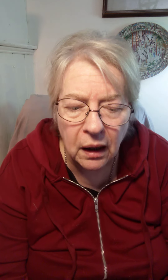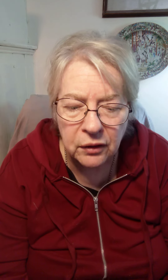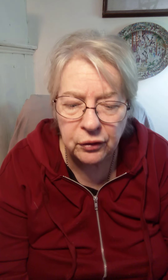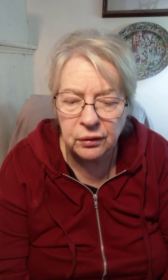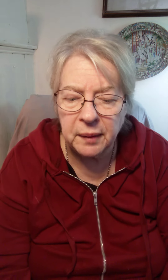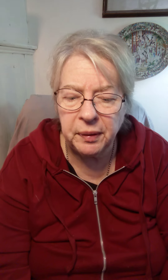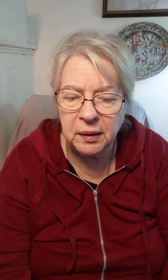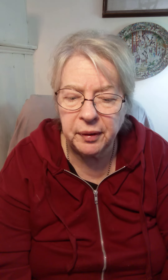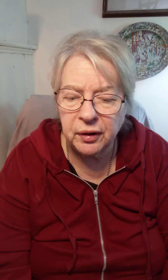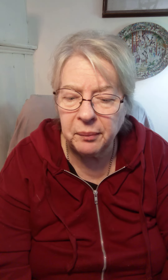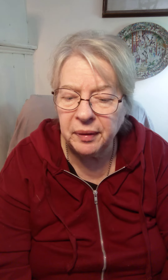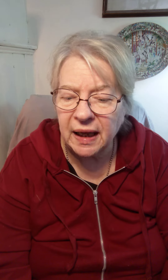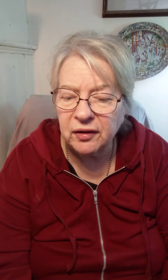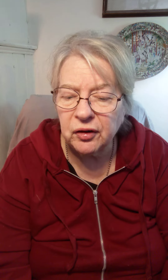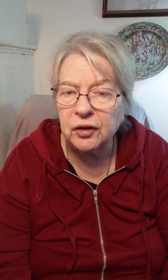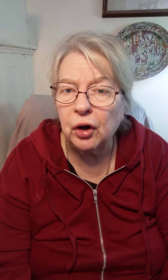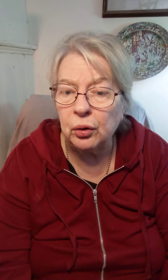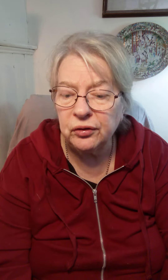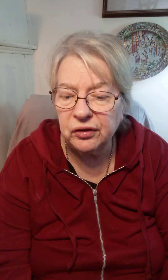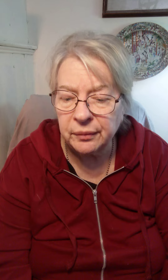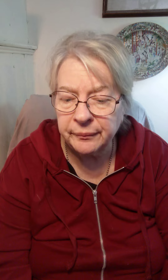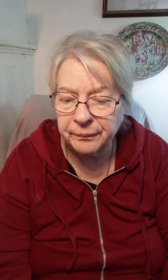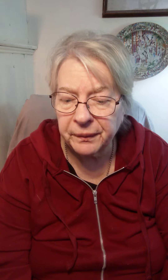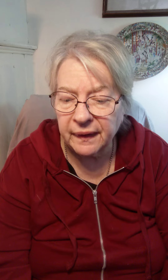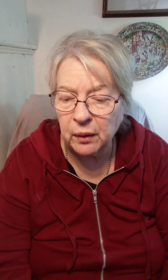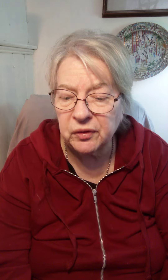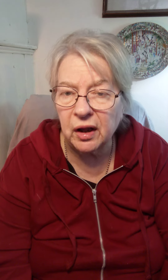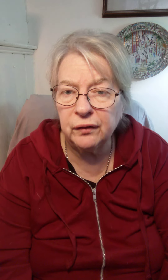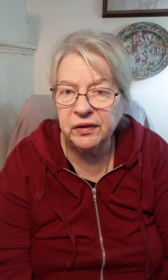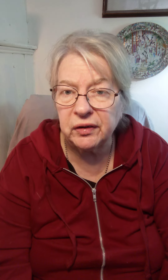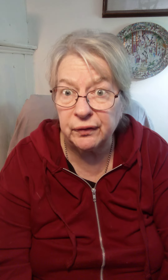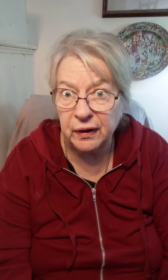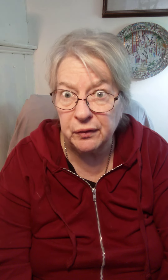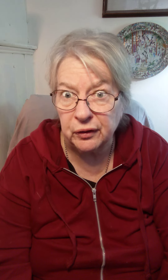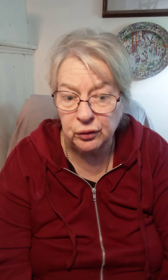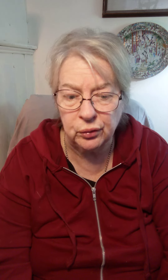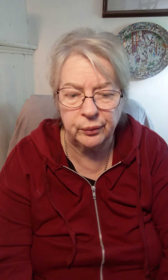Do you like peanut butter and bananas on toast? That was Elvis's favorite too.